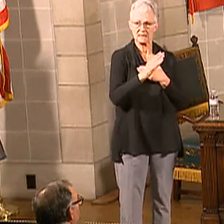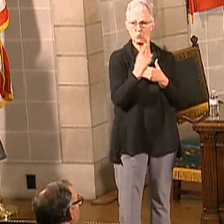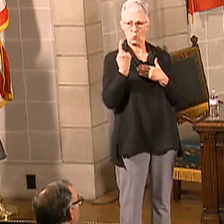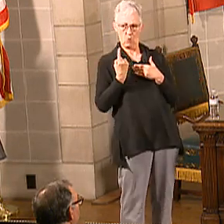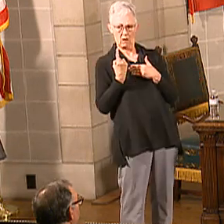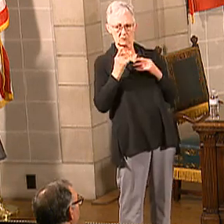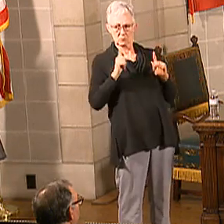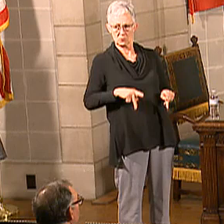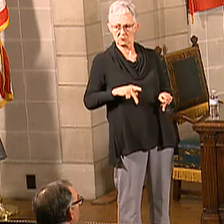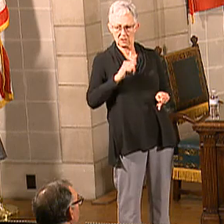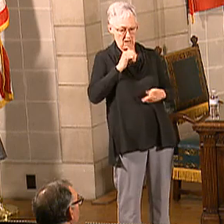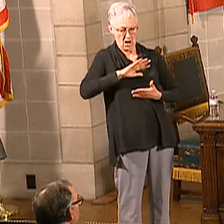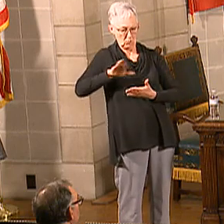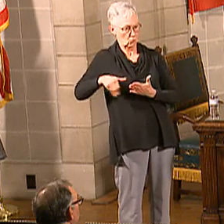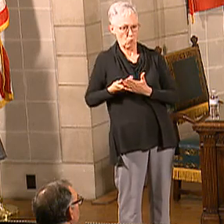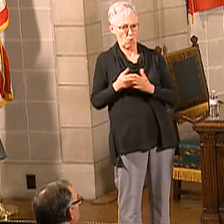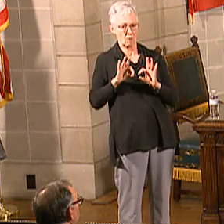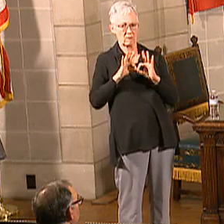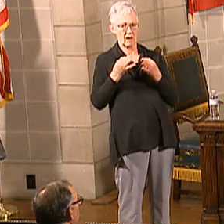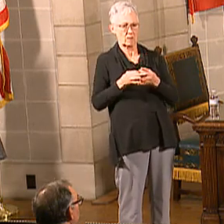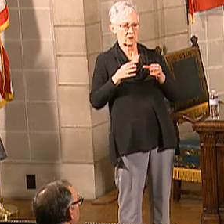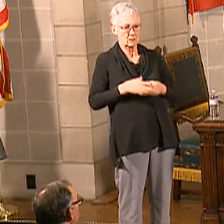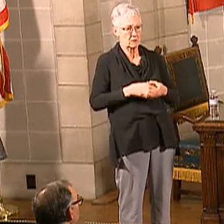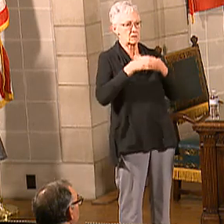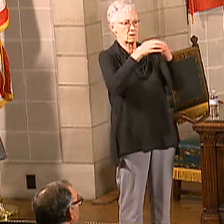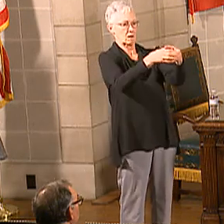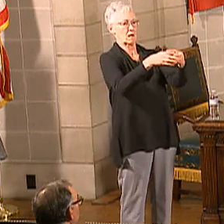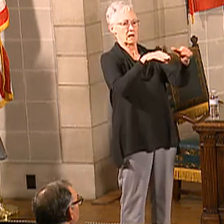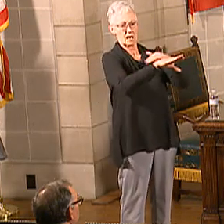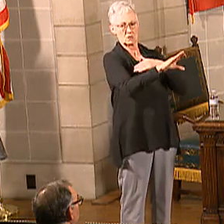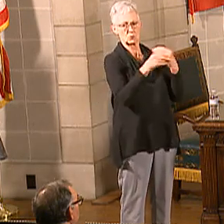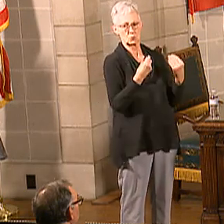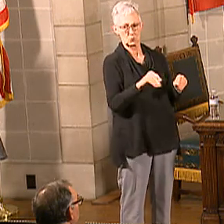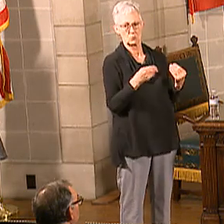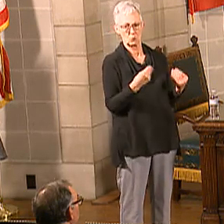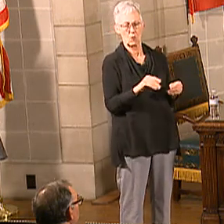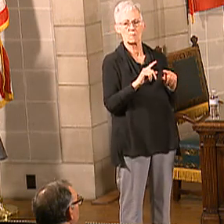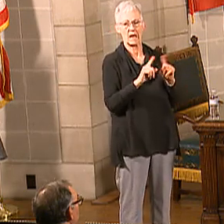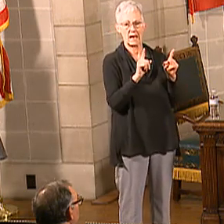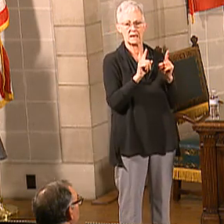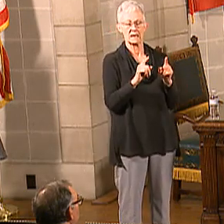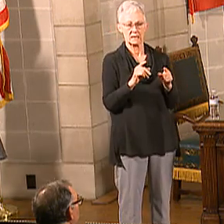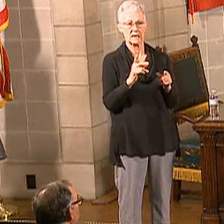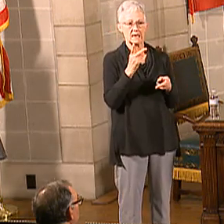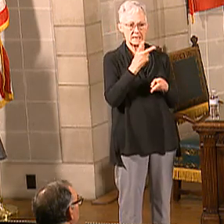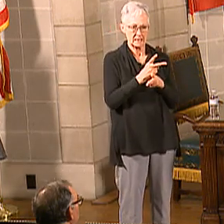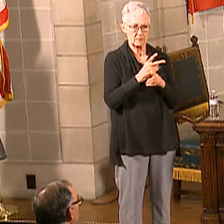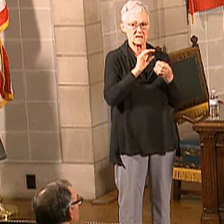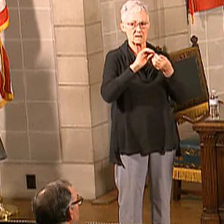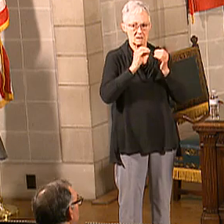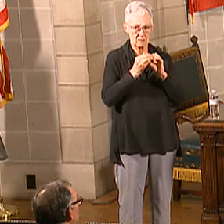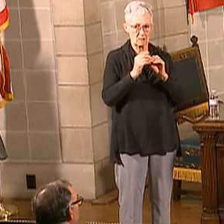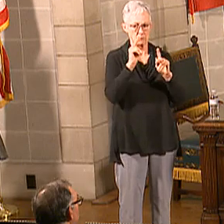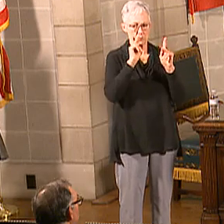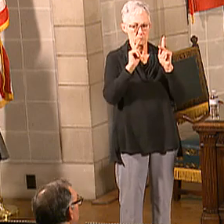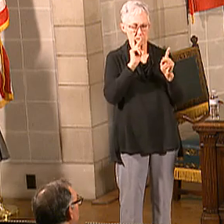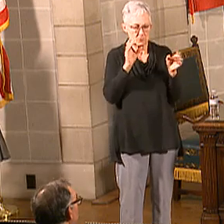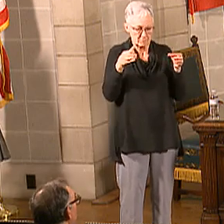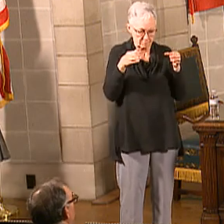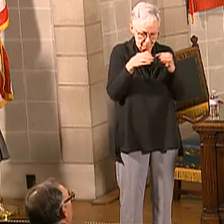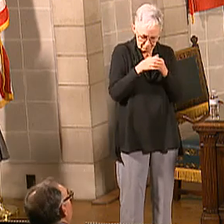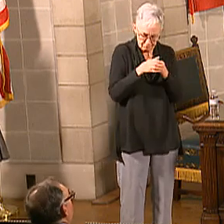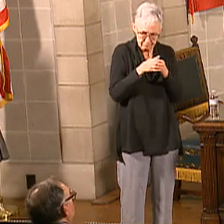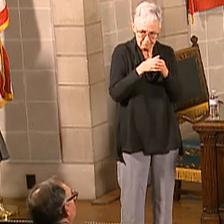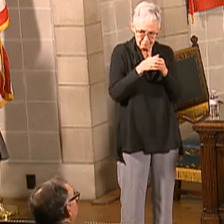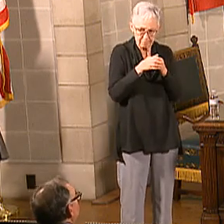plan, and that's what has helped us so far, at least, keep the spread of the virus down, slowing the spread of the virus. Again, those cases, or at least the last 3 days, have been